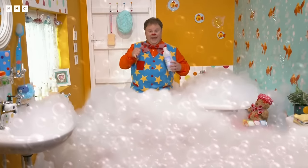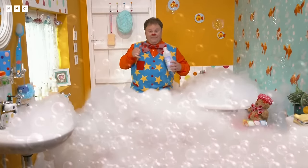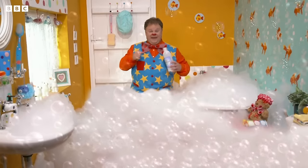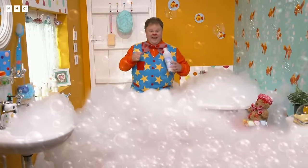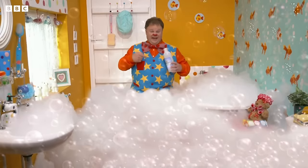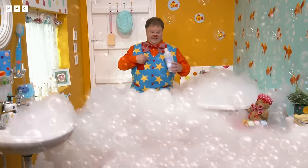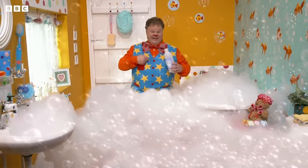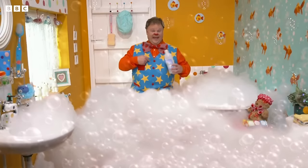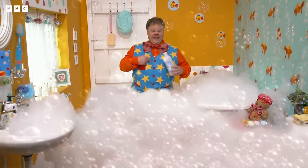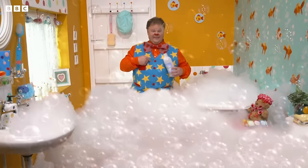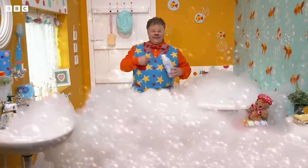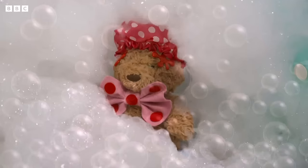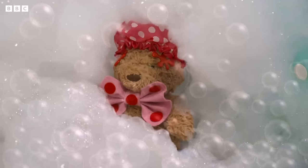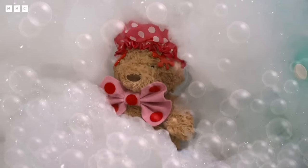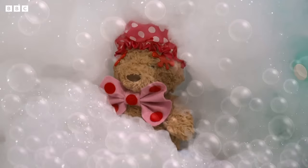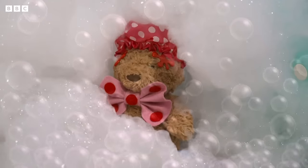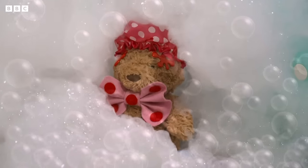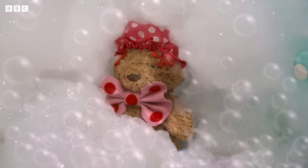Maybe I did.